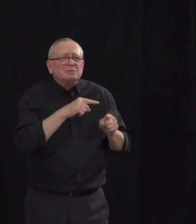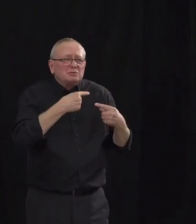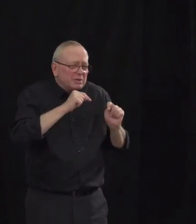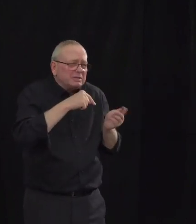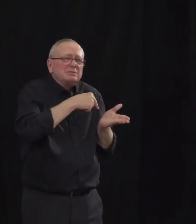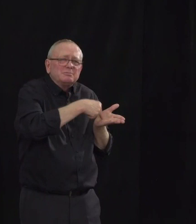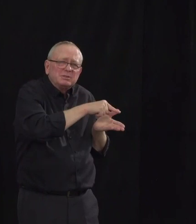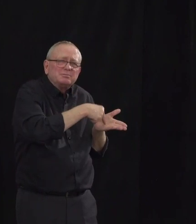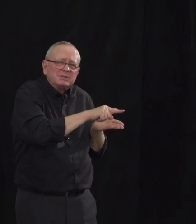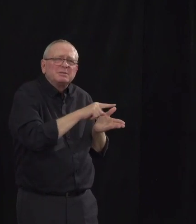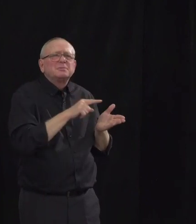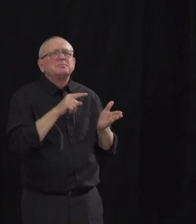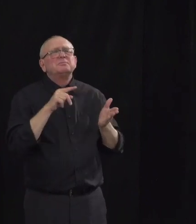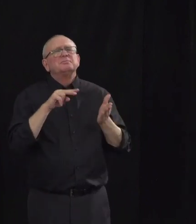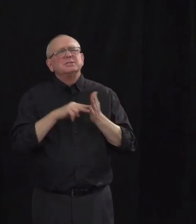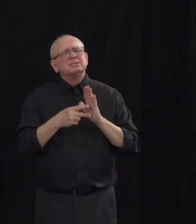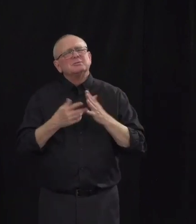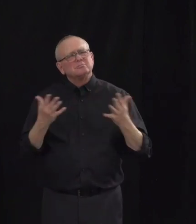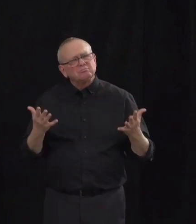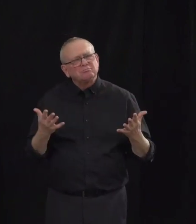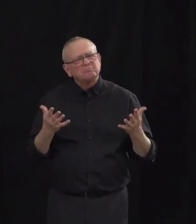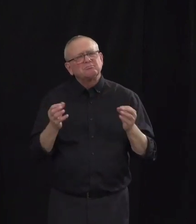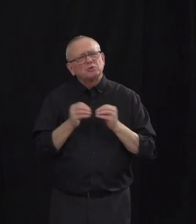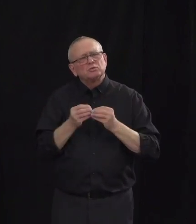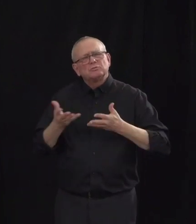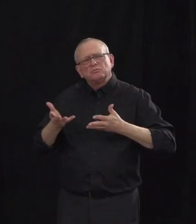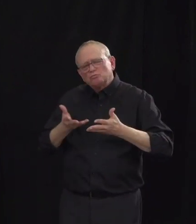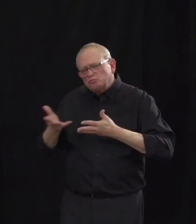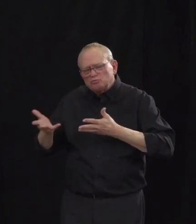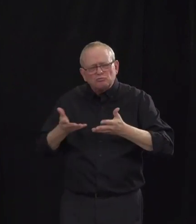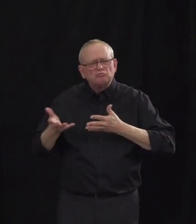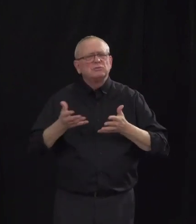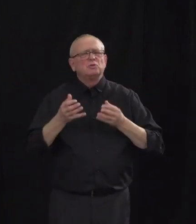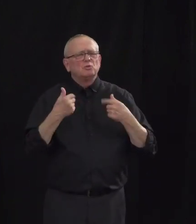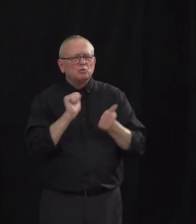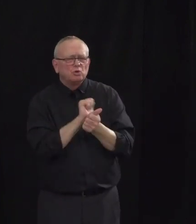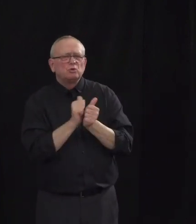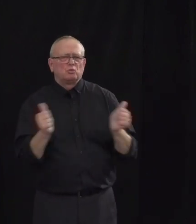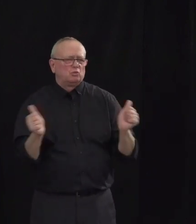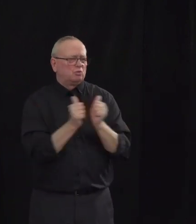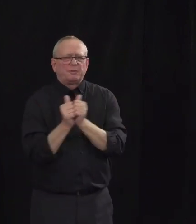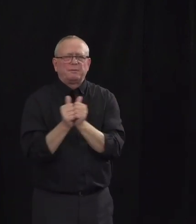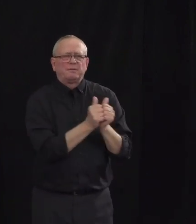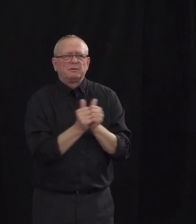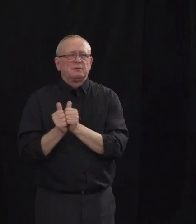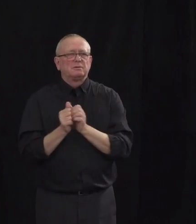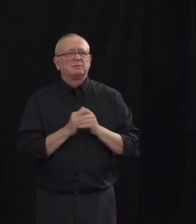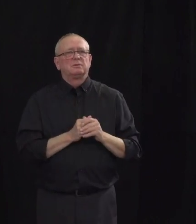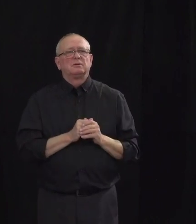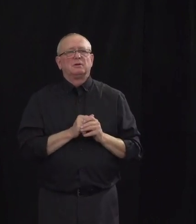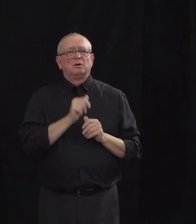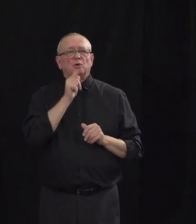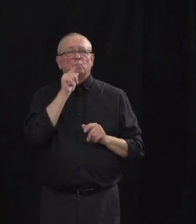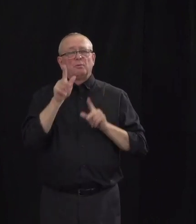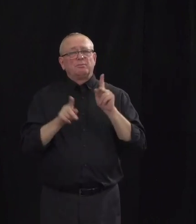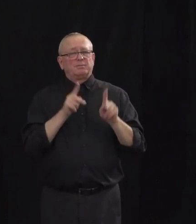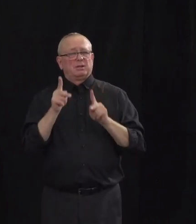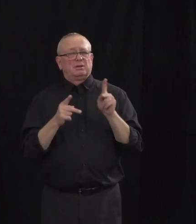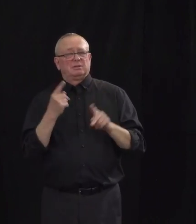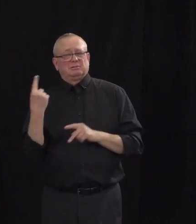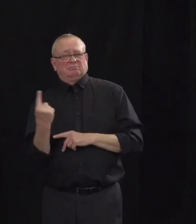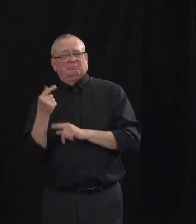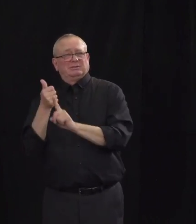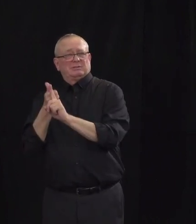Self-isolation and social distancing requirements are affecting Albertans' incomes. And that's why we've added additional measures to help relieve their financial stress.